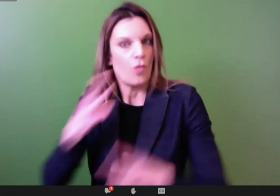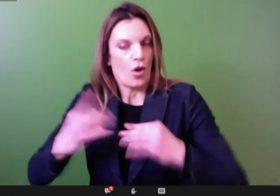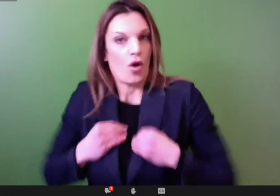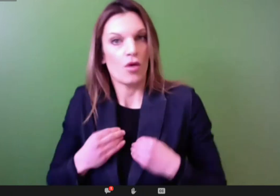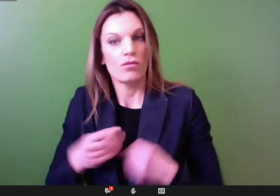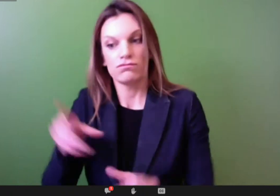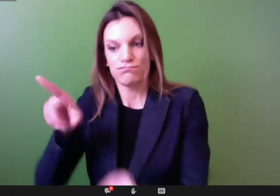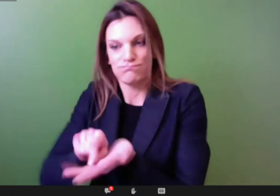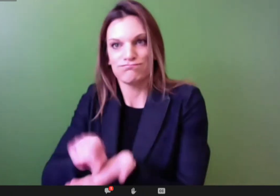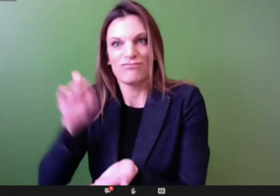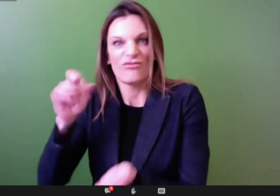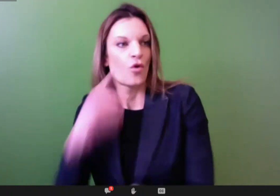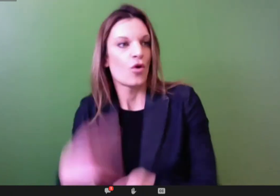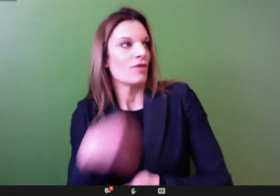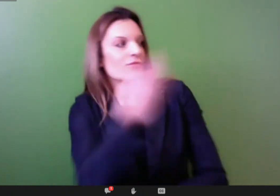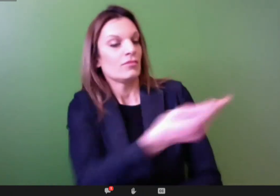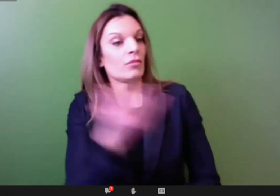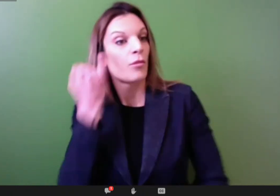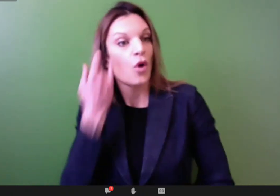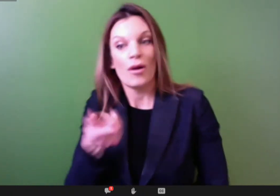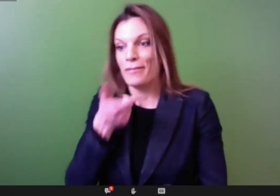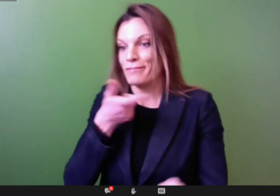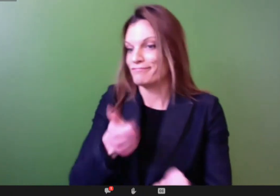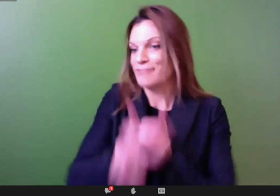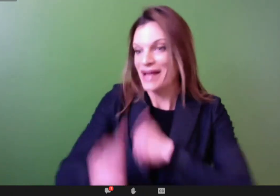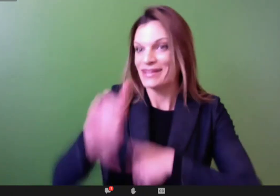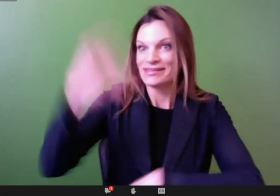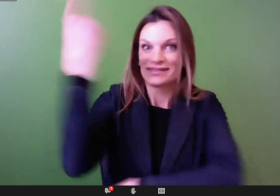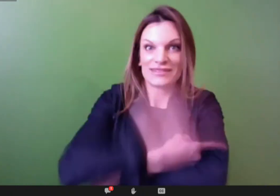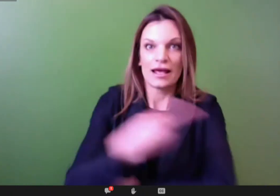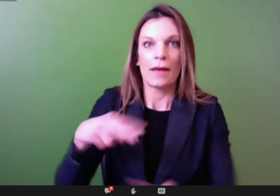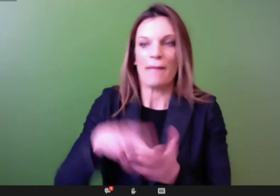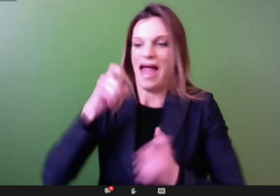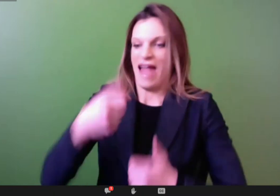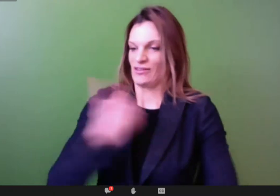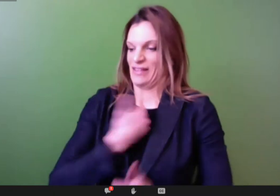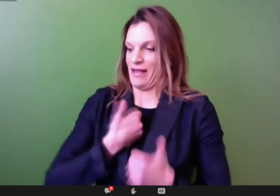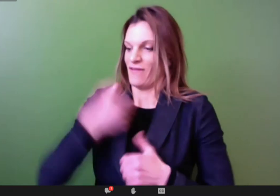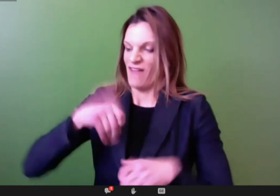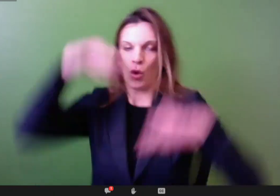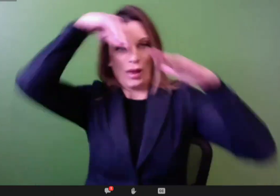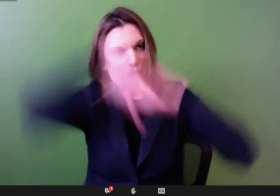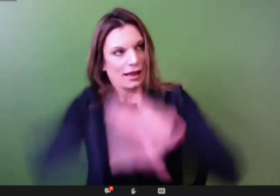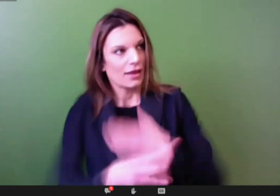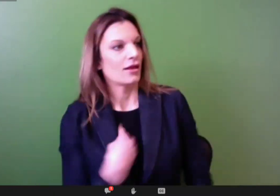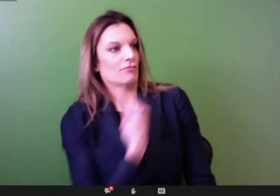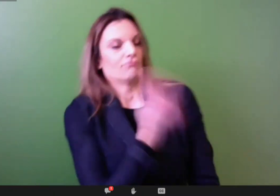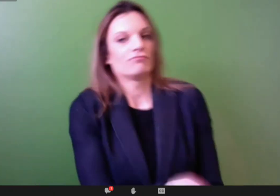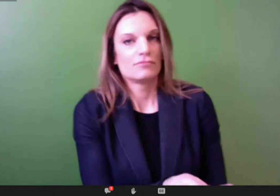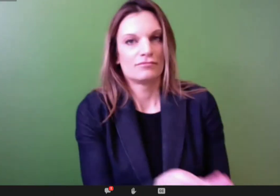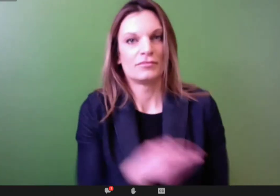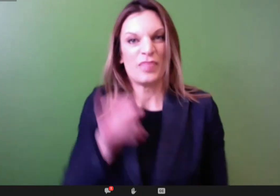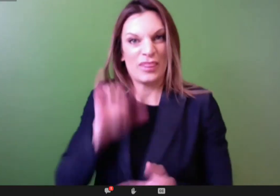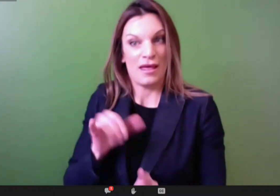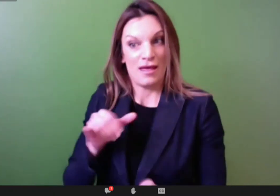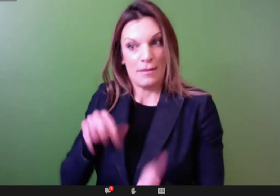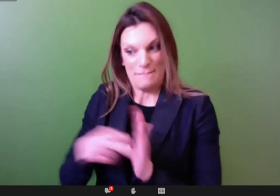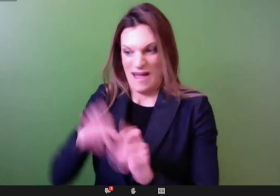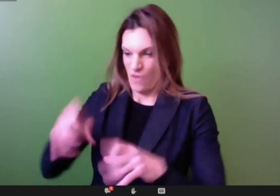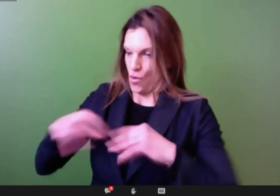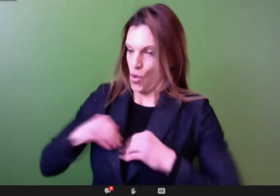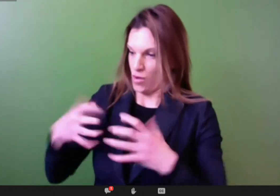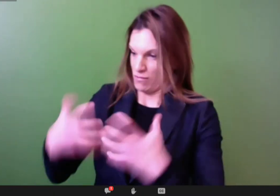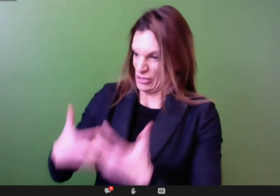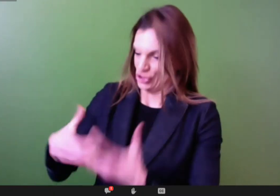deadline, it has to be delivered in person. There are no provisions in this bill either to say what they do with your photo ID after